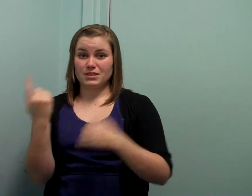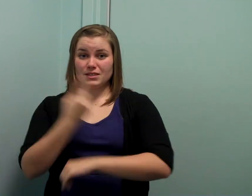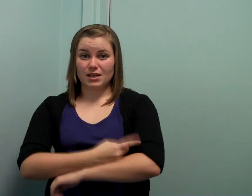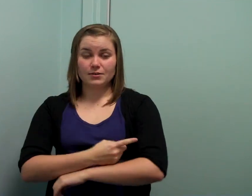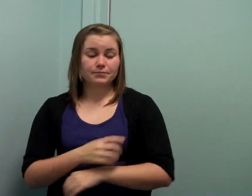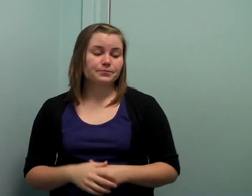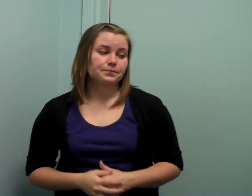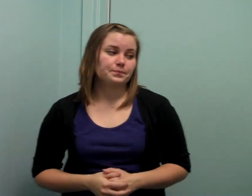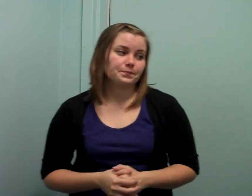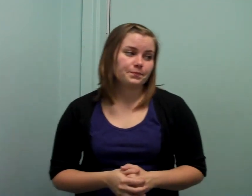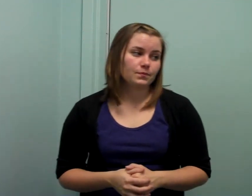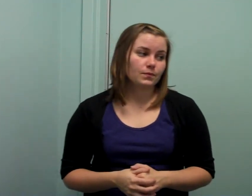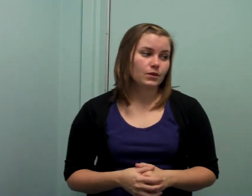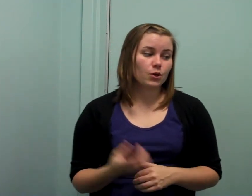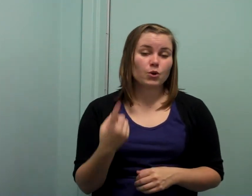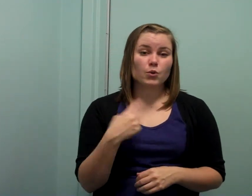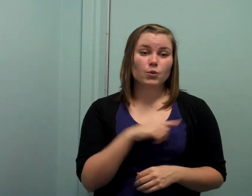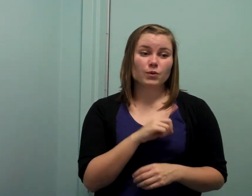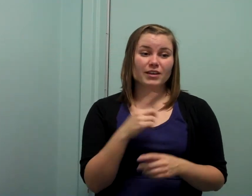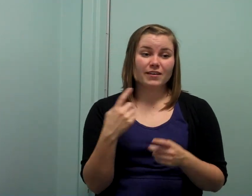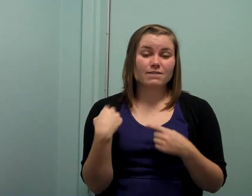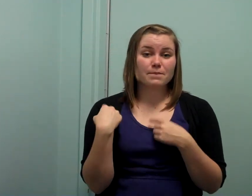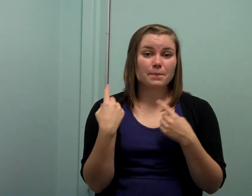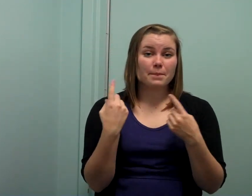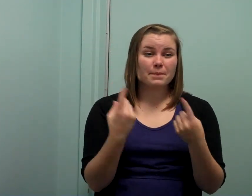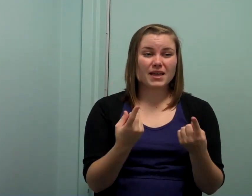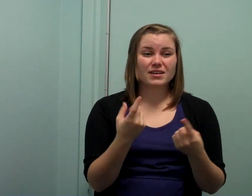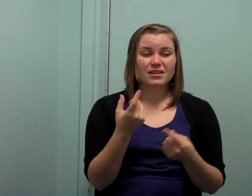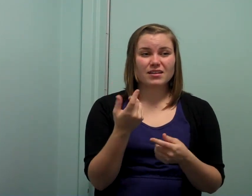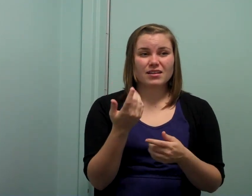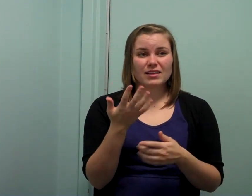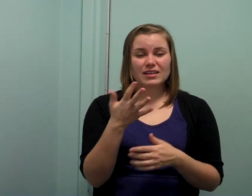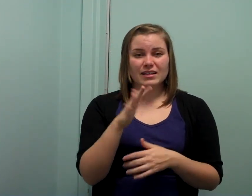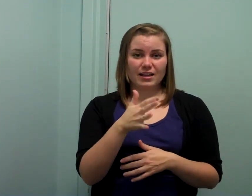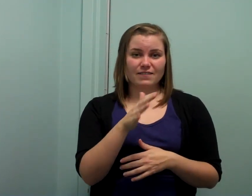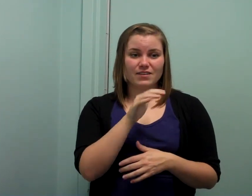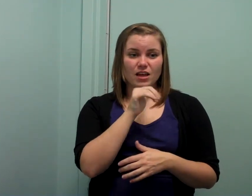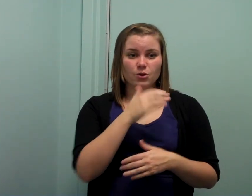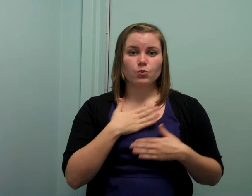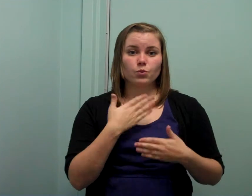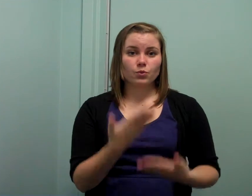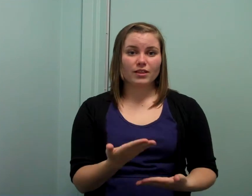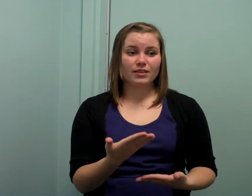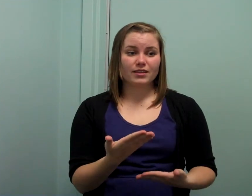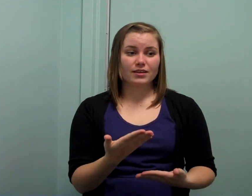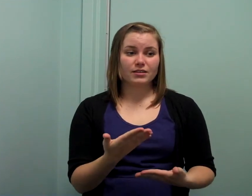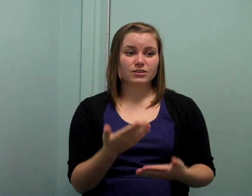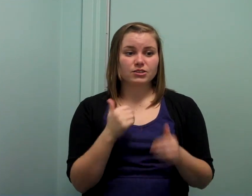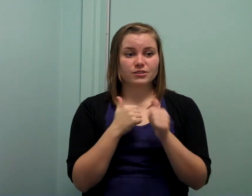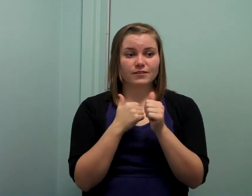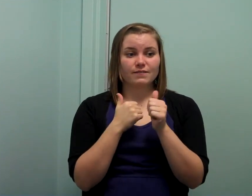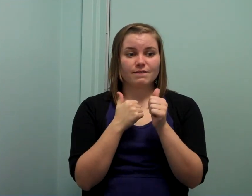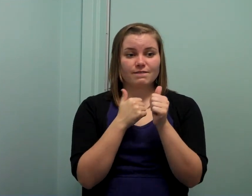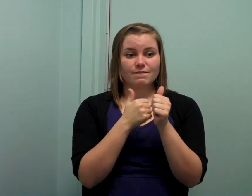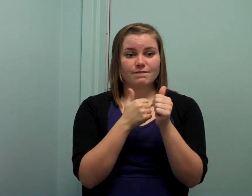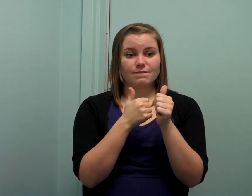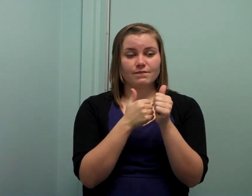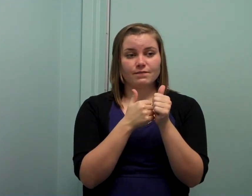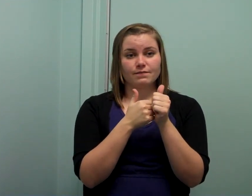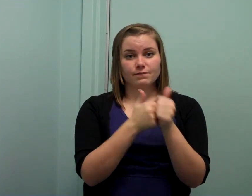So we've been, as a group, a bit unwilling to accord to our opponents, at any stage in our